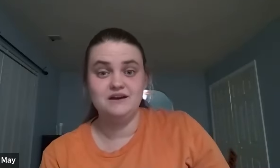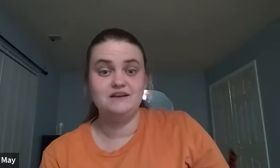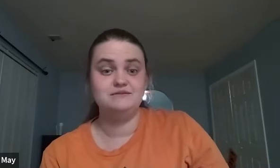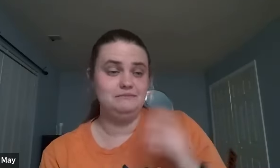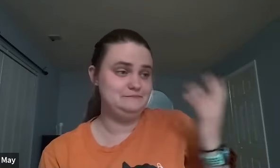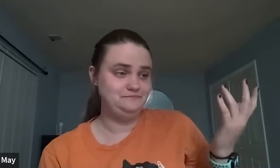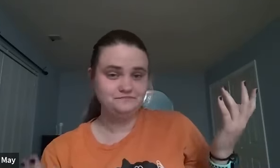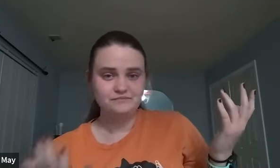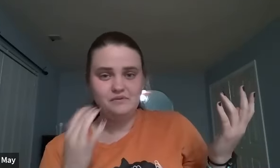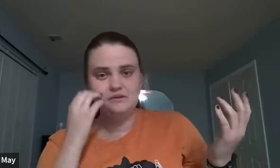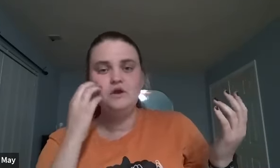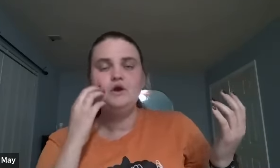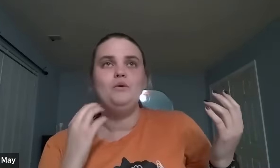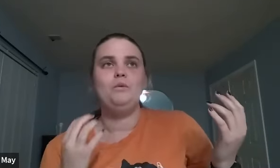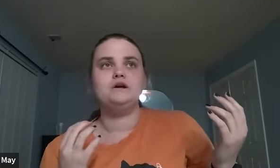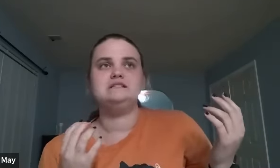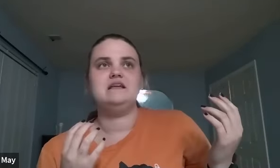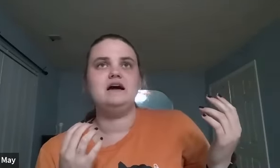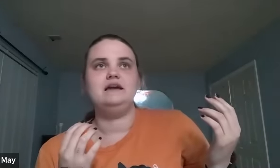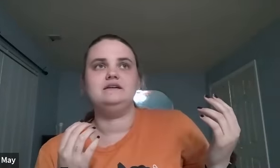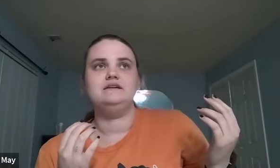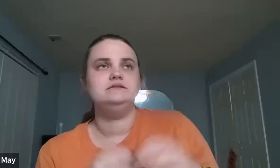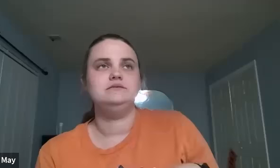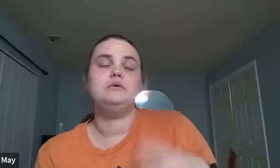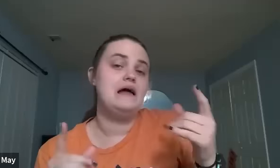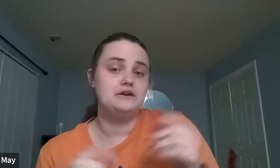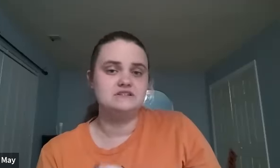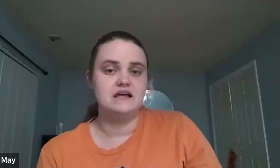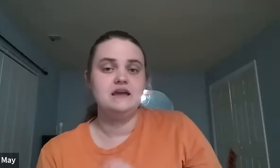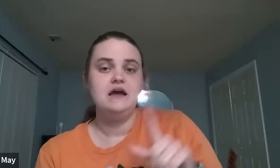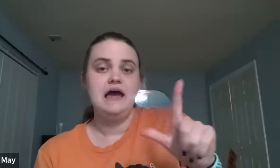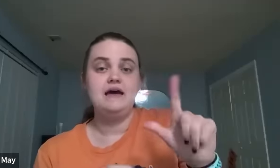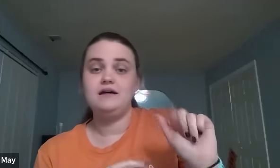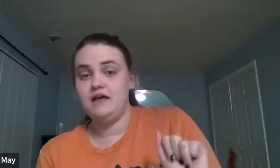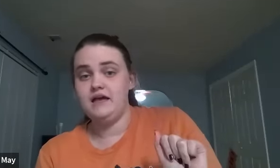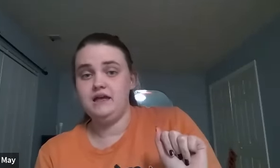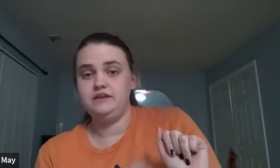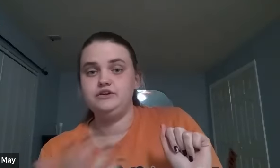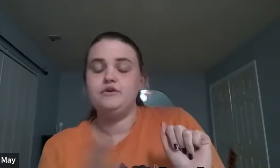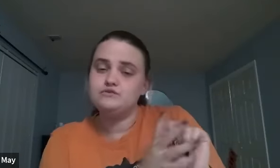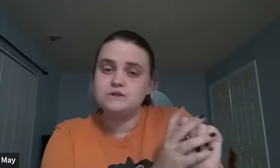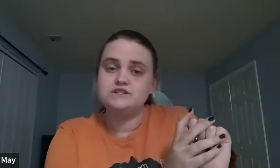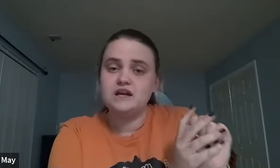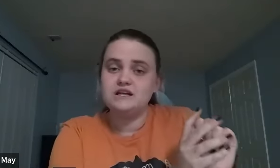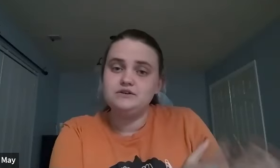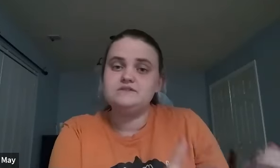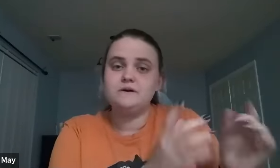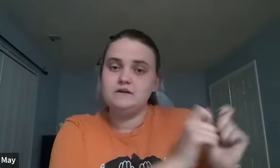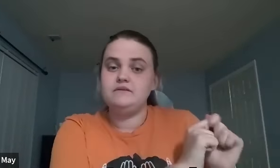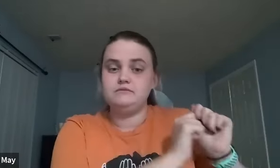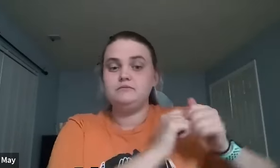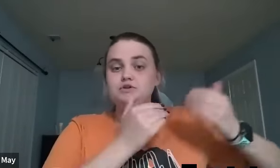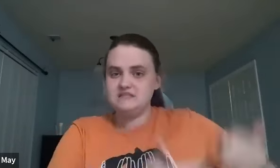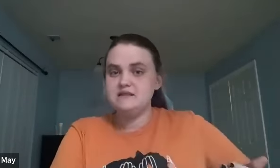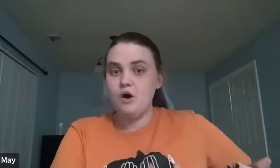because words like, well, letters like LA, those words are kind of used you see them